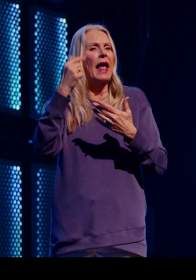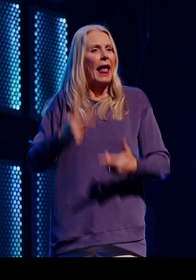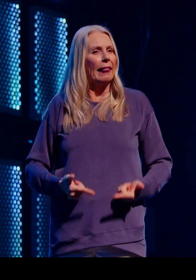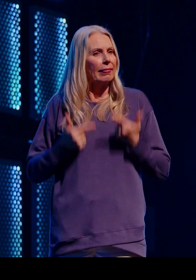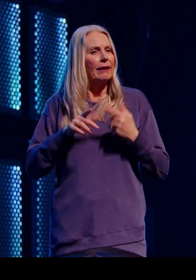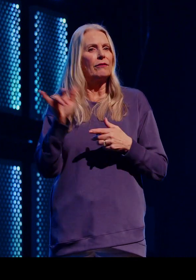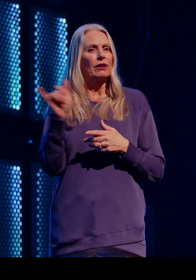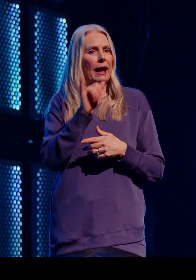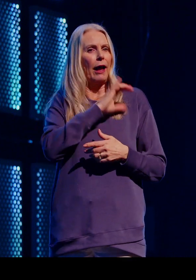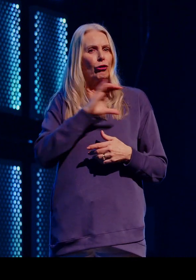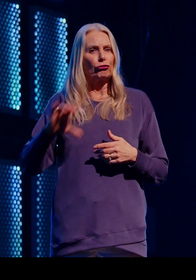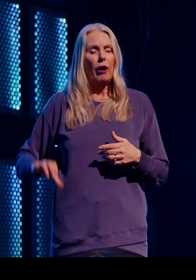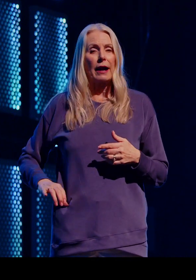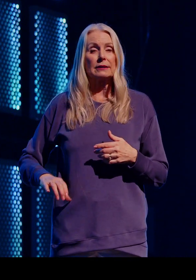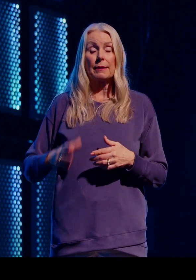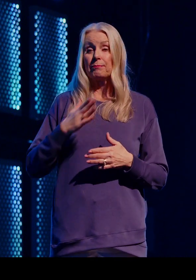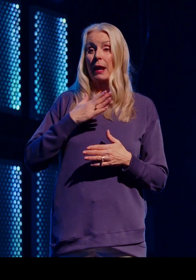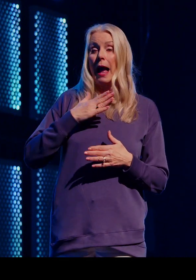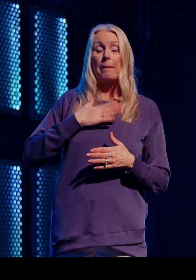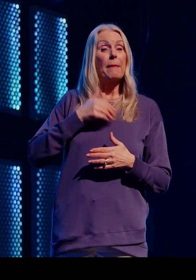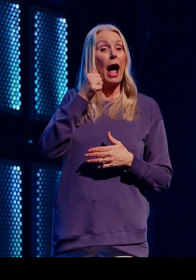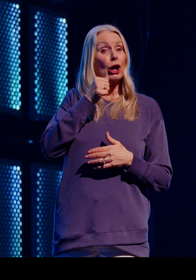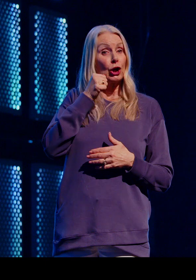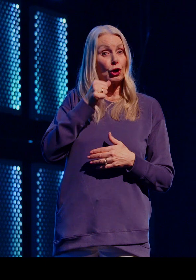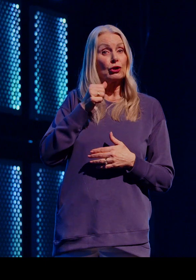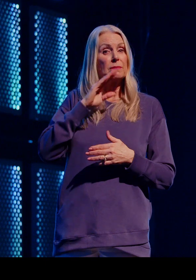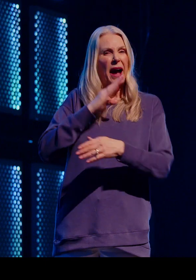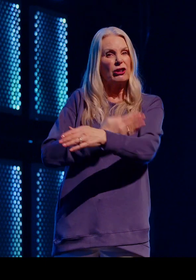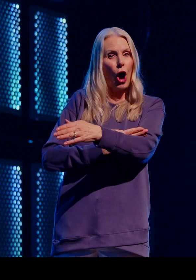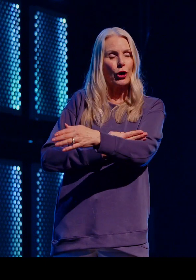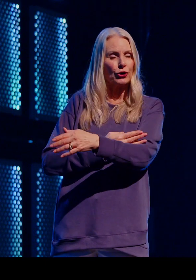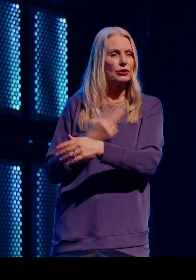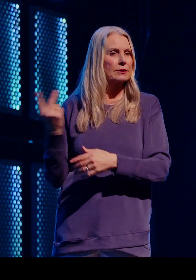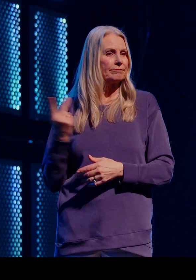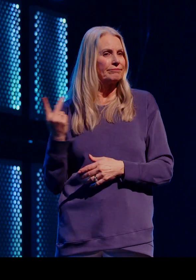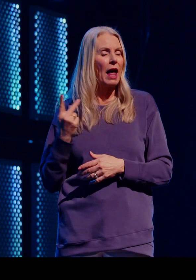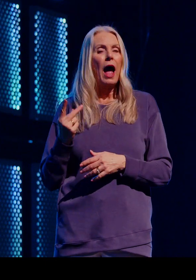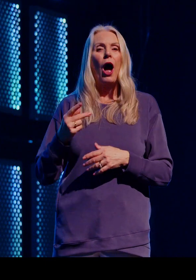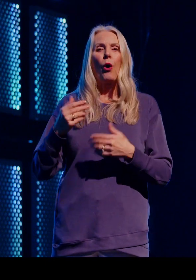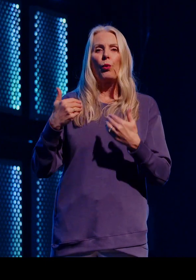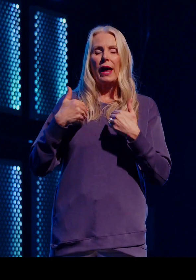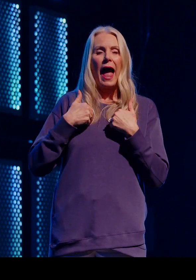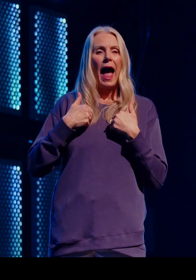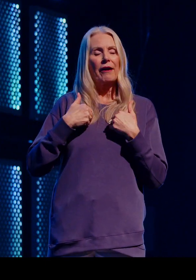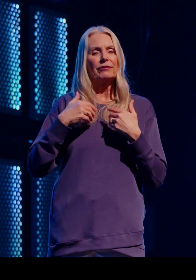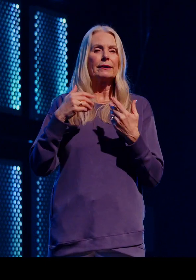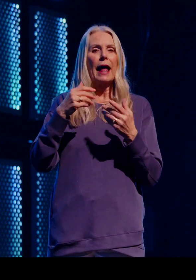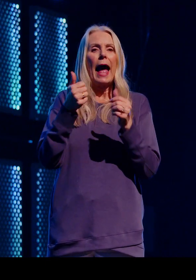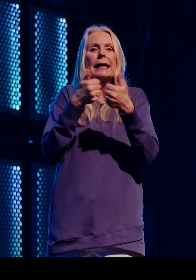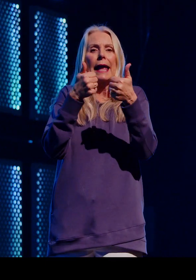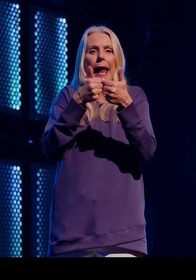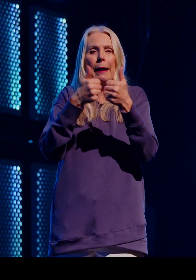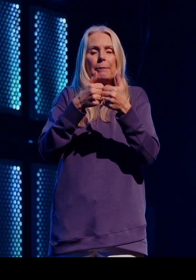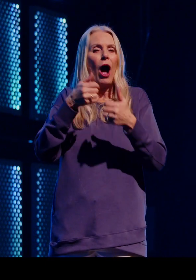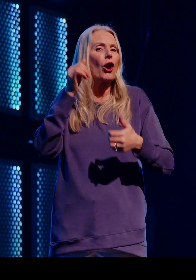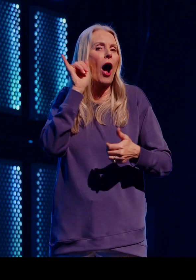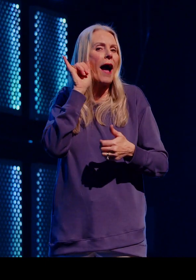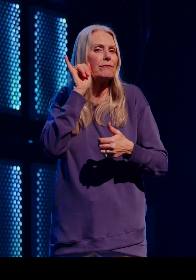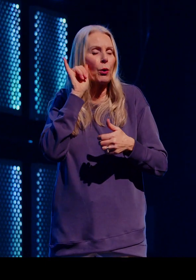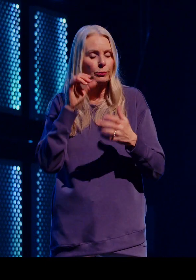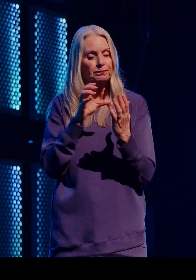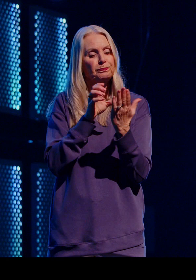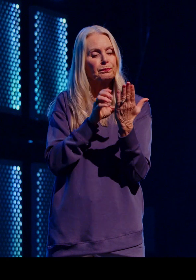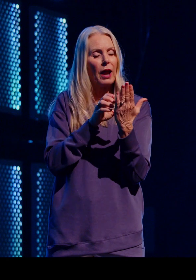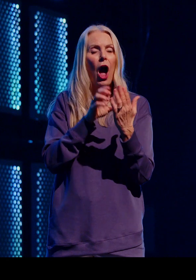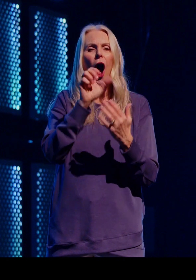Christ. And, you know, my girls and I play this game on Game Pigeon. If you have an iPhone, you know what I mean. It's archery. And we